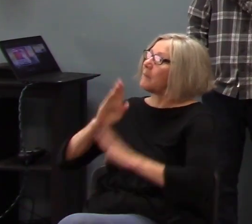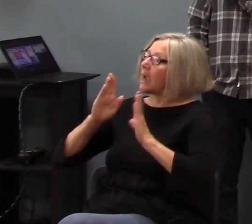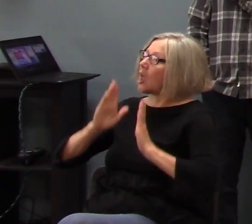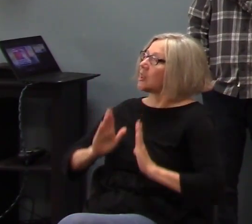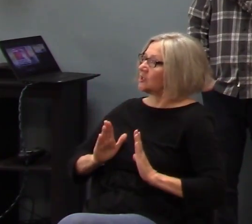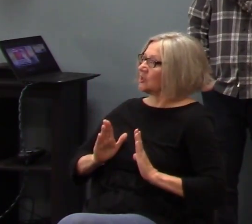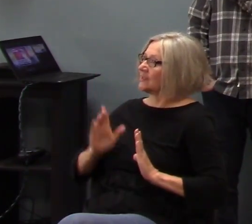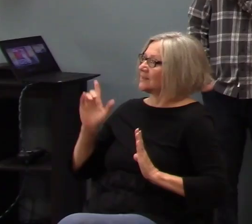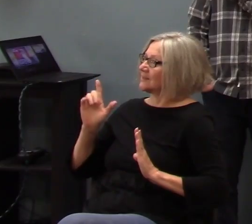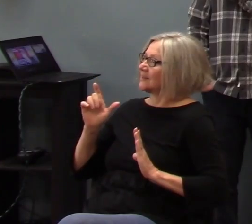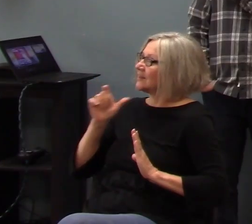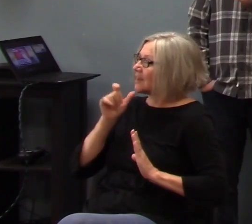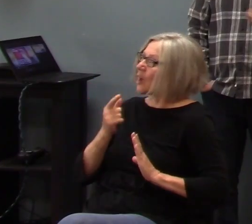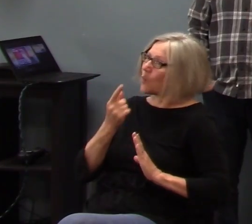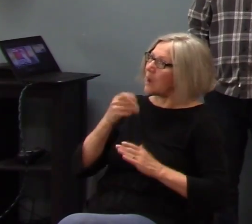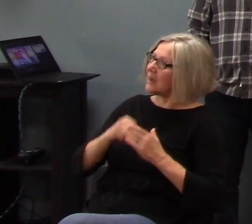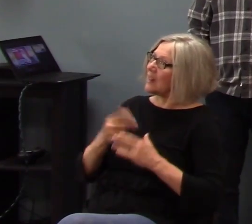said.